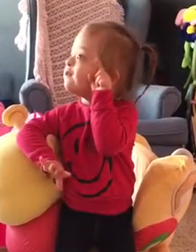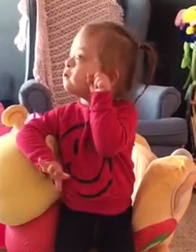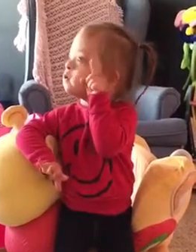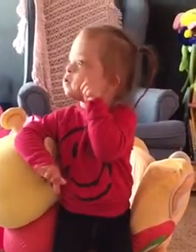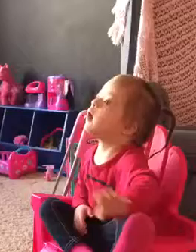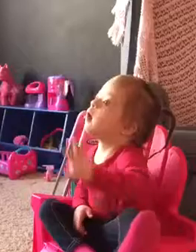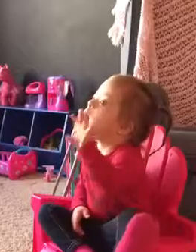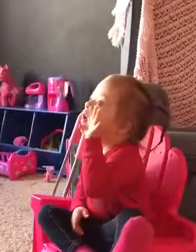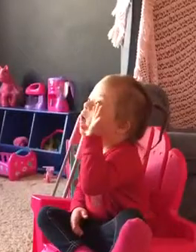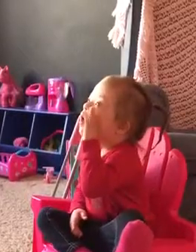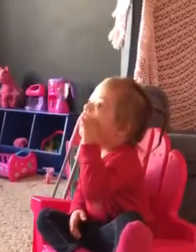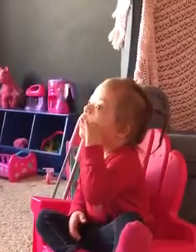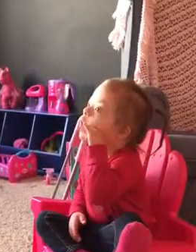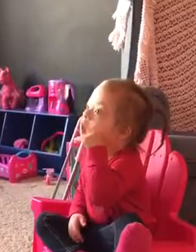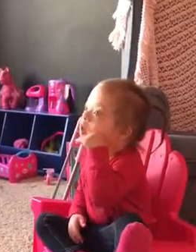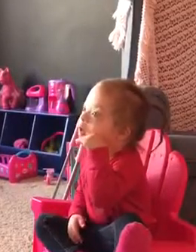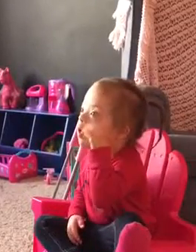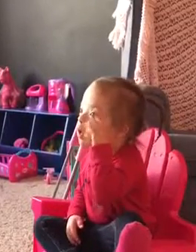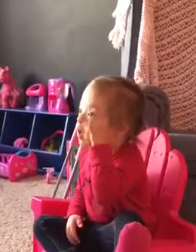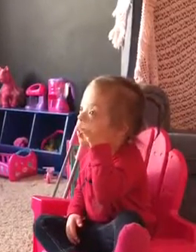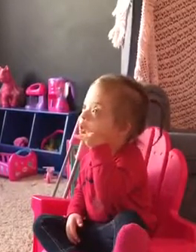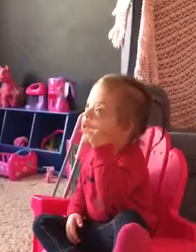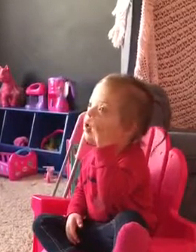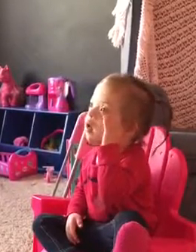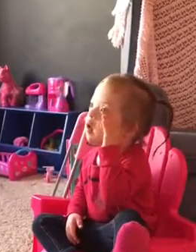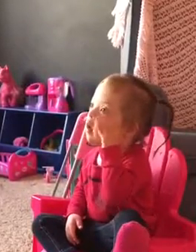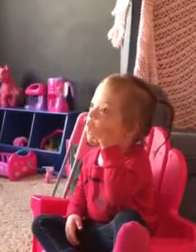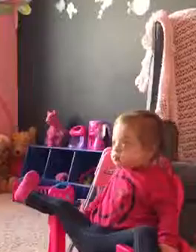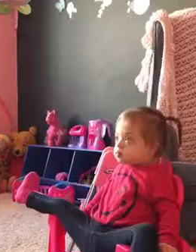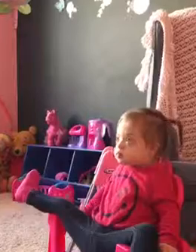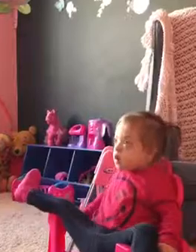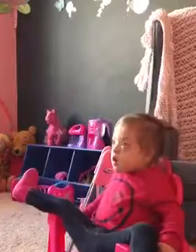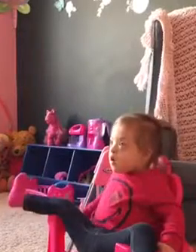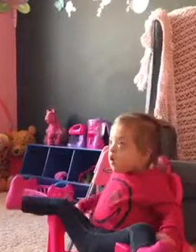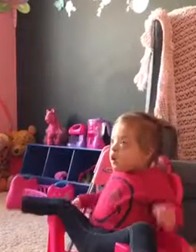You're taking a drink Drink, let's see you sign Can you sign water?